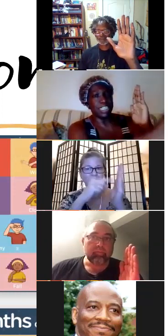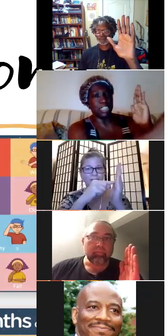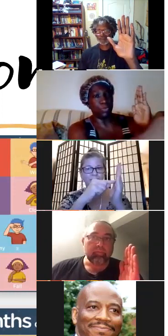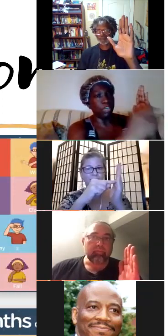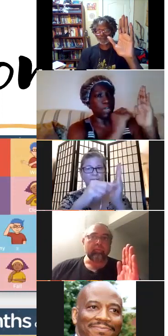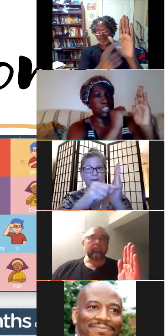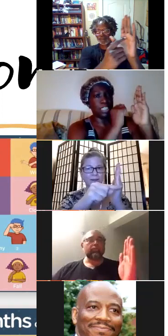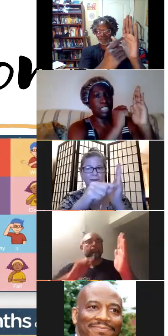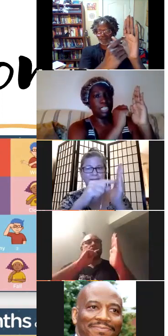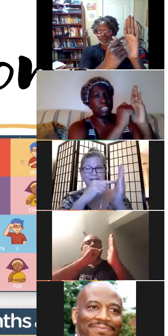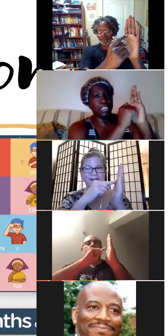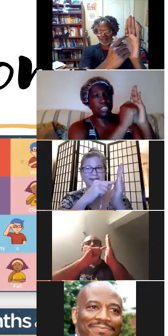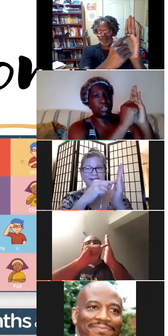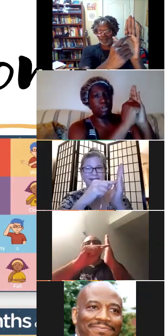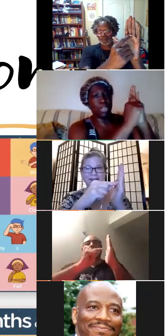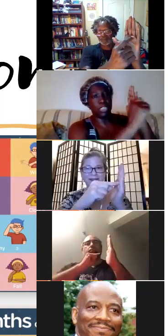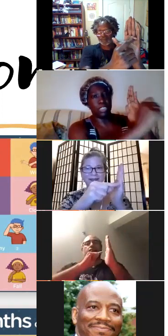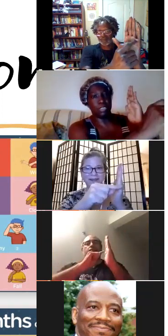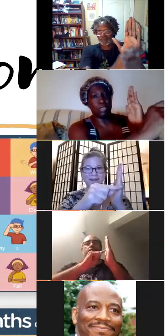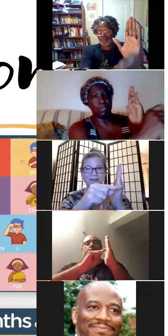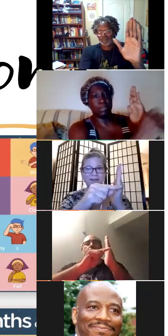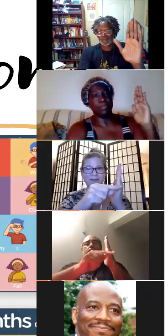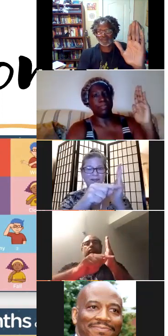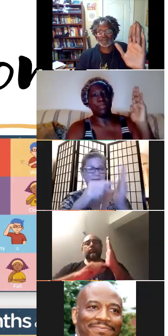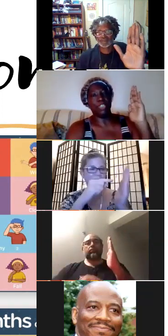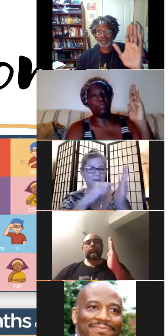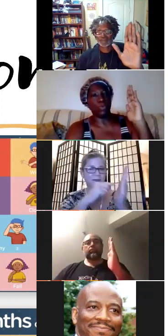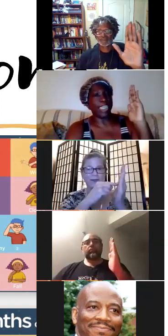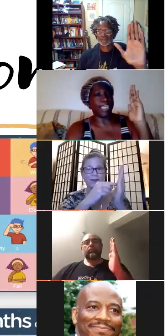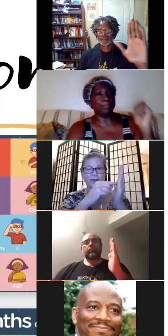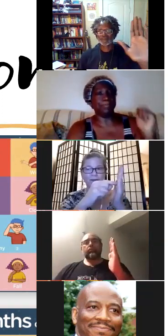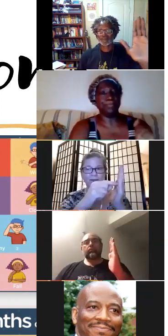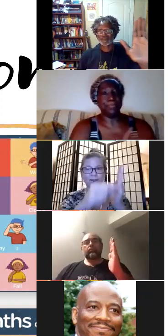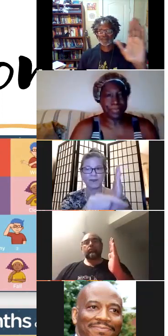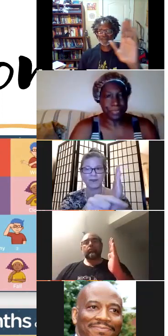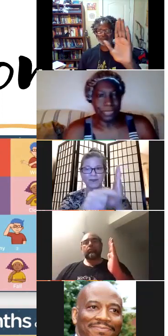at the days of the week across it. So you just go across for week.